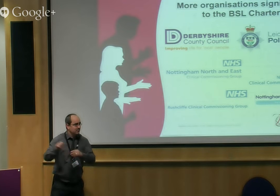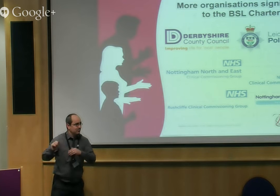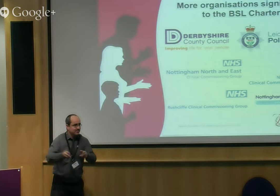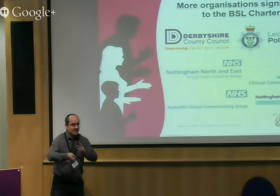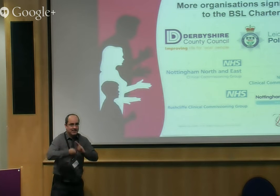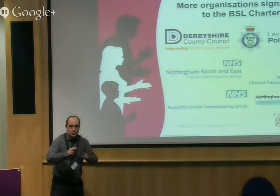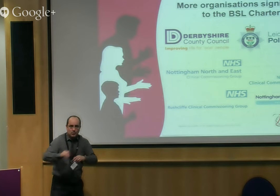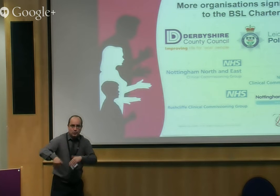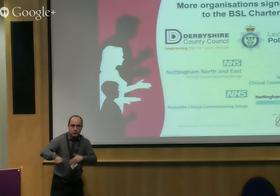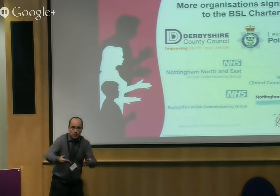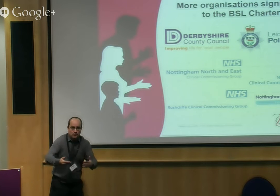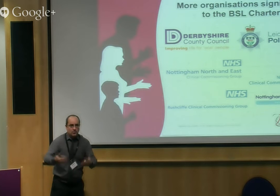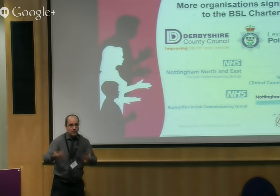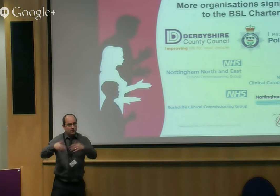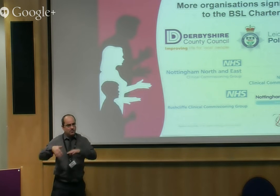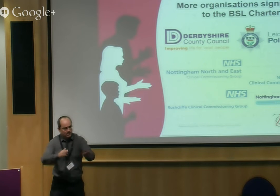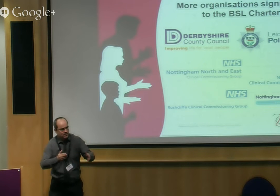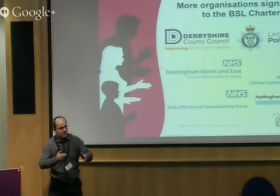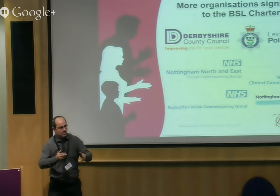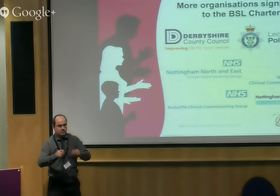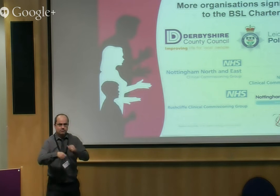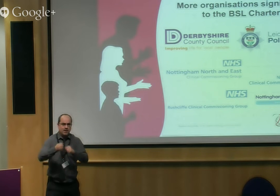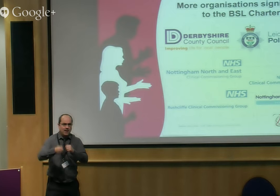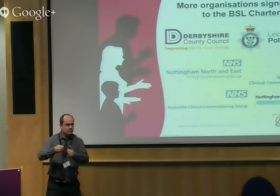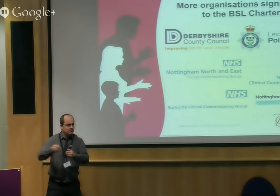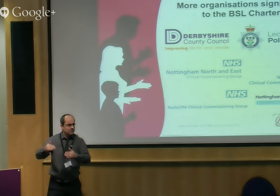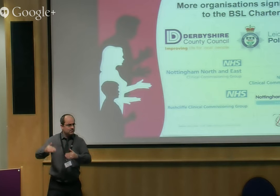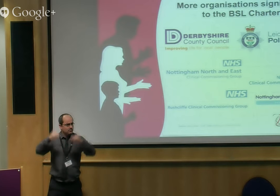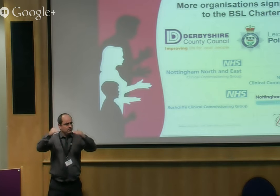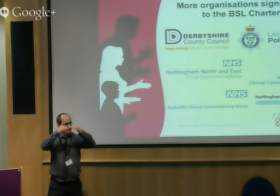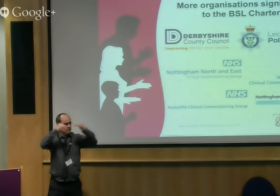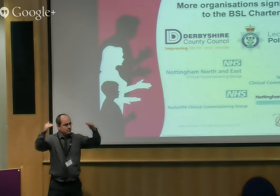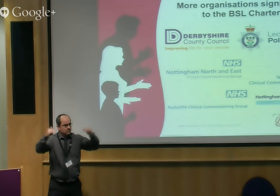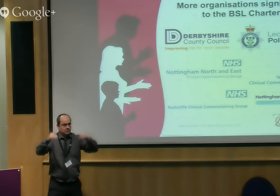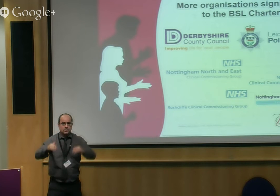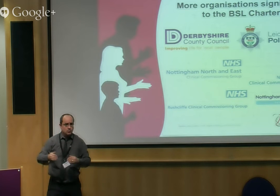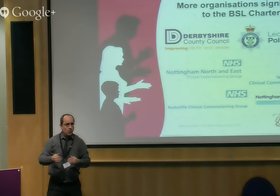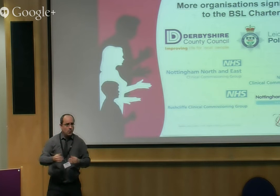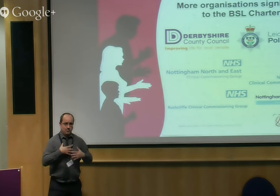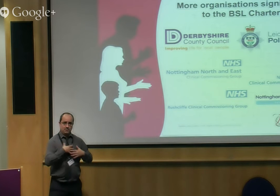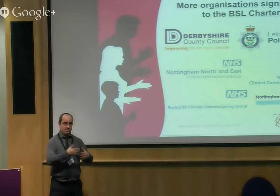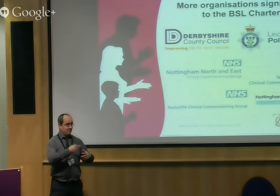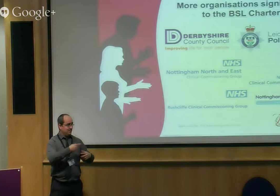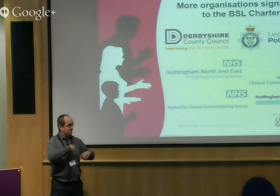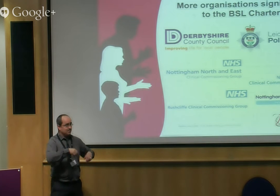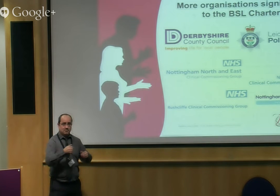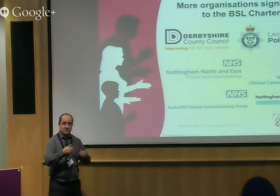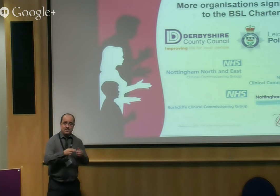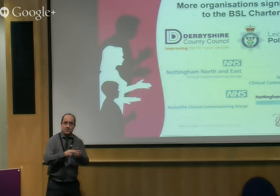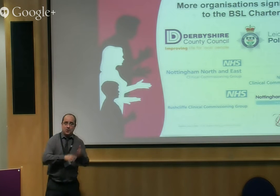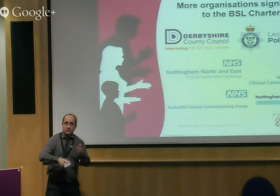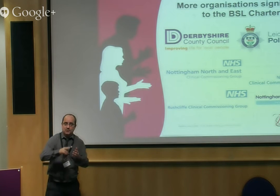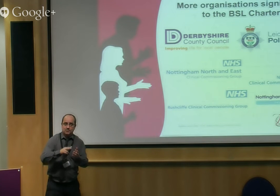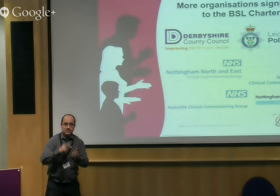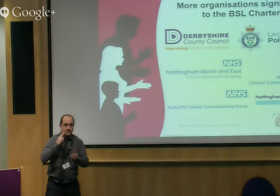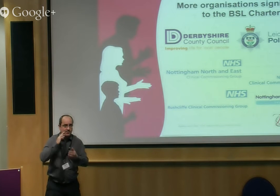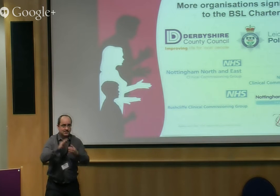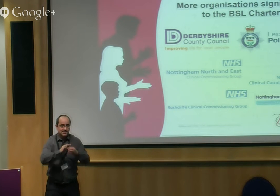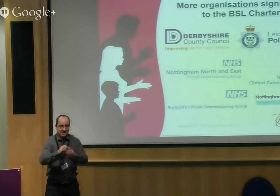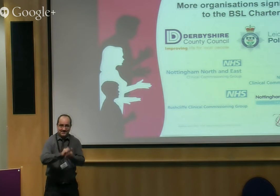organisations are providing these services to deaf people. They're providing in terms of services, so they also should aspire to reach the benchmarks as well. And